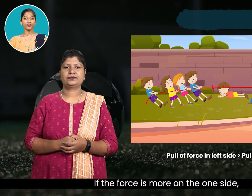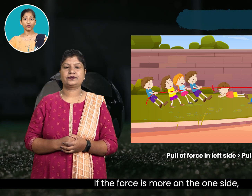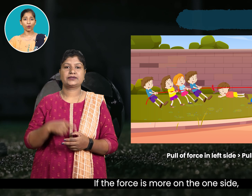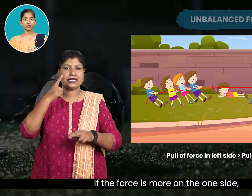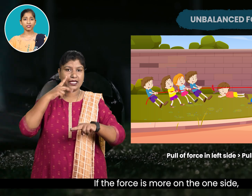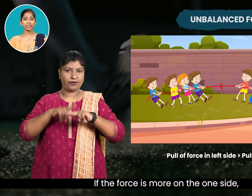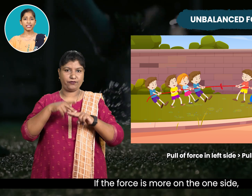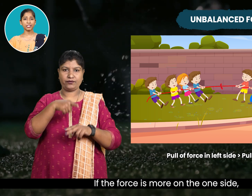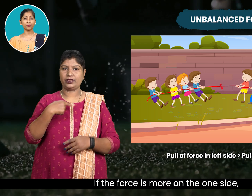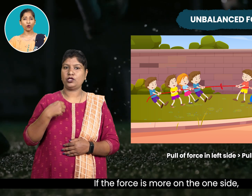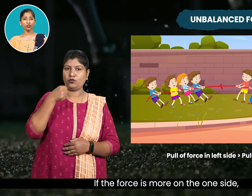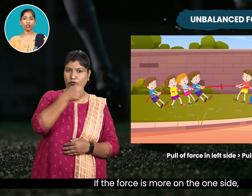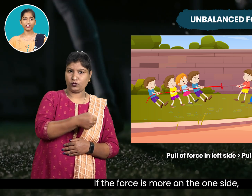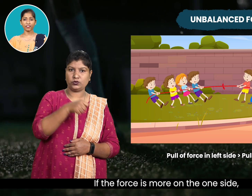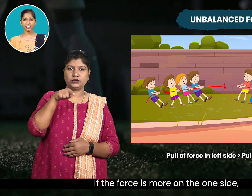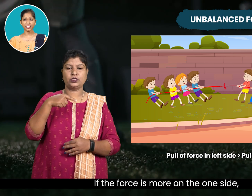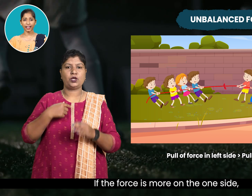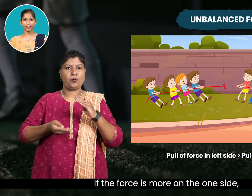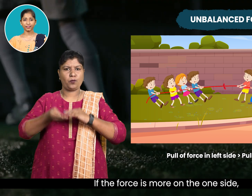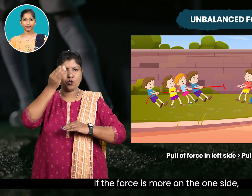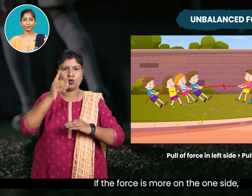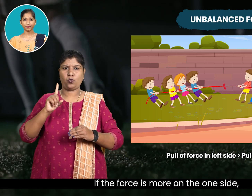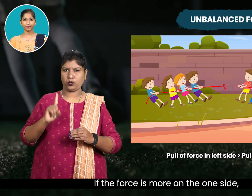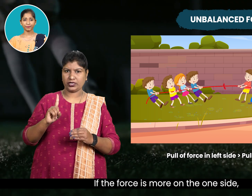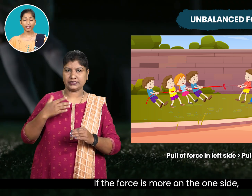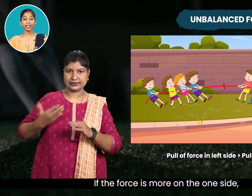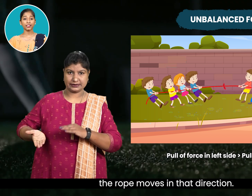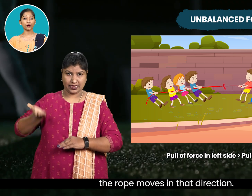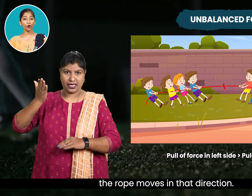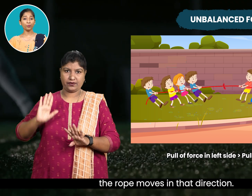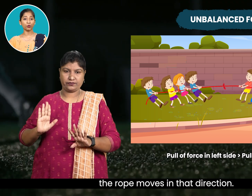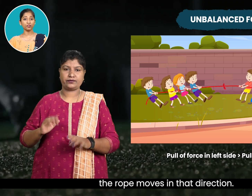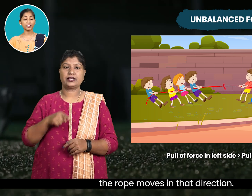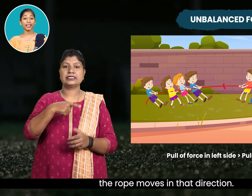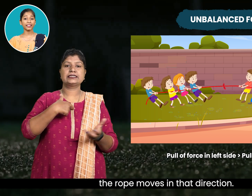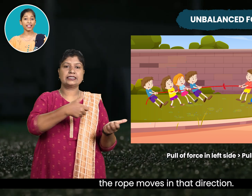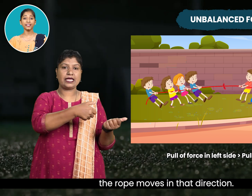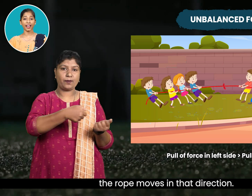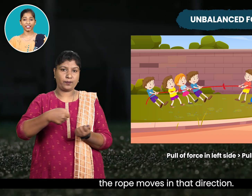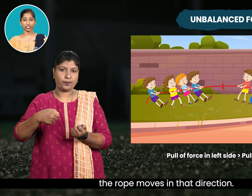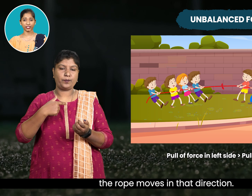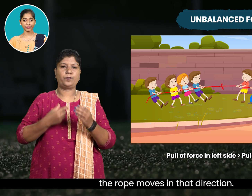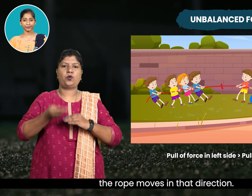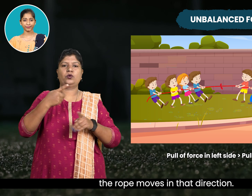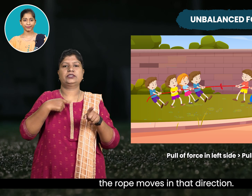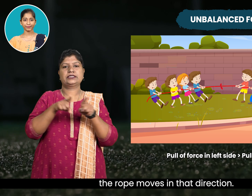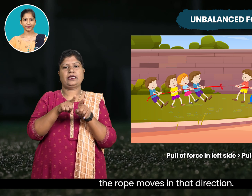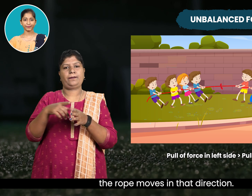If the force is more on the one side, the rope moves in that